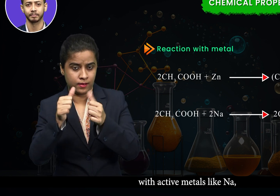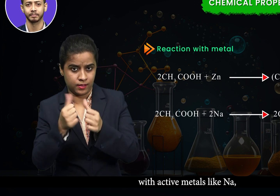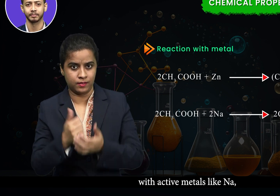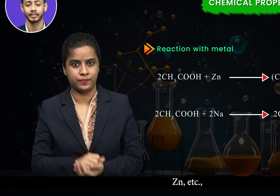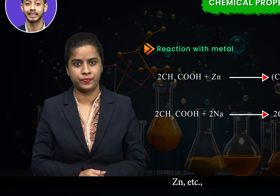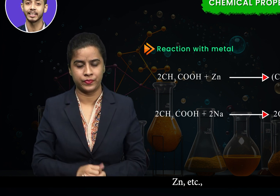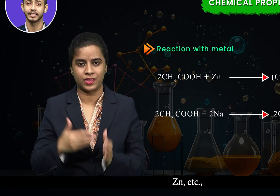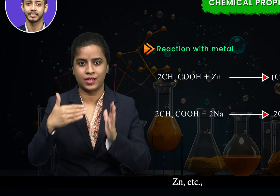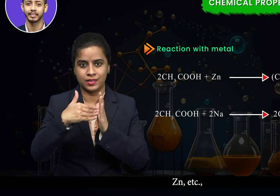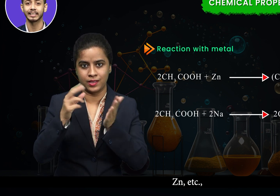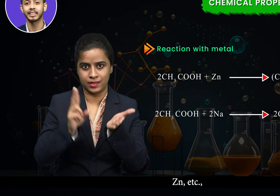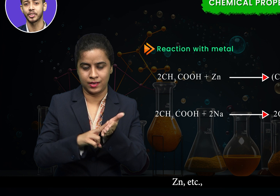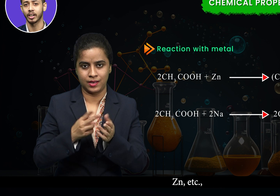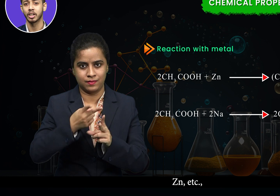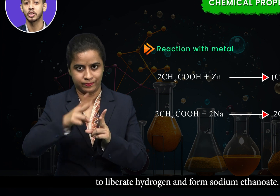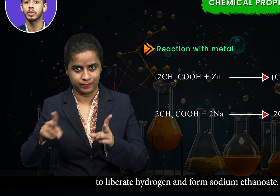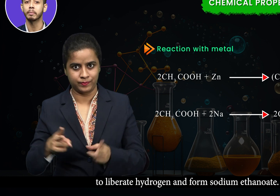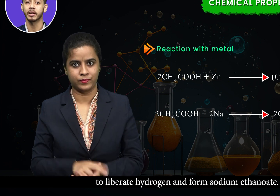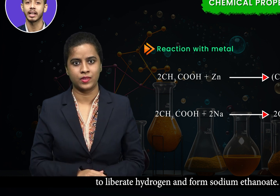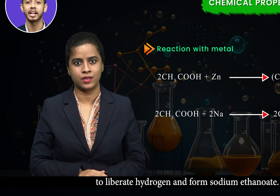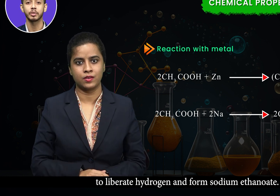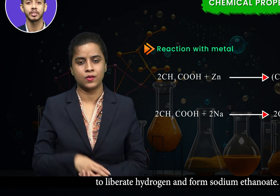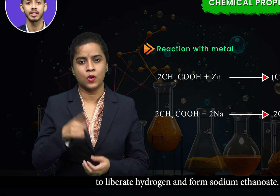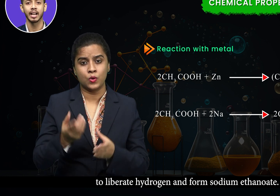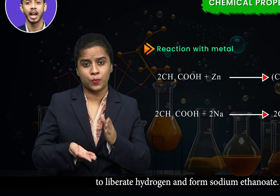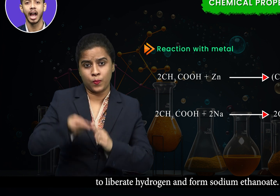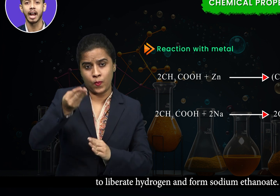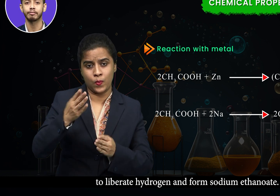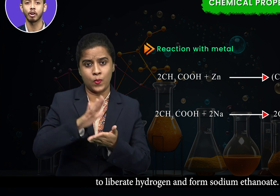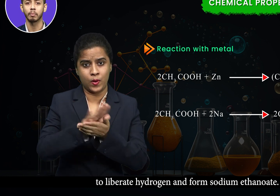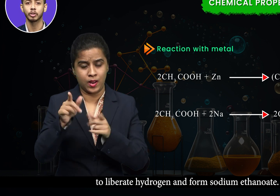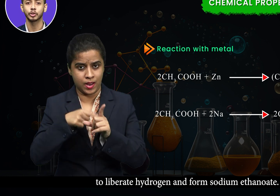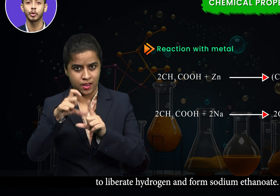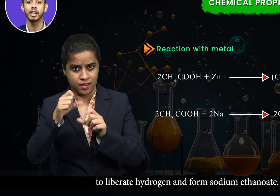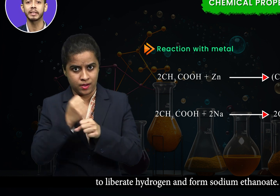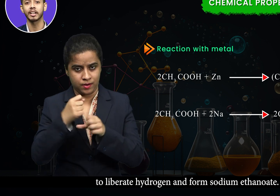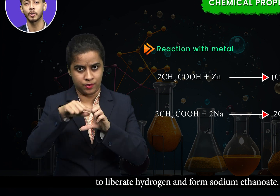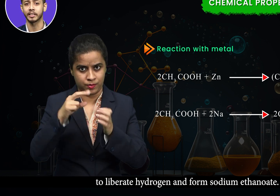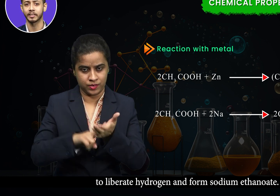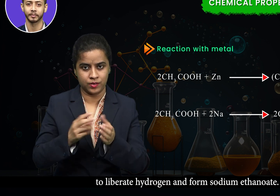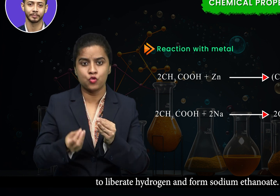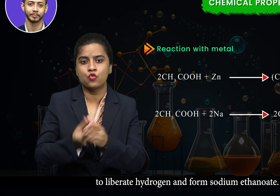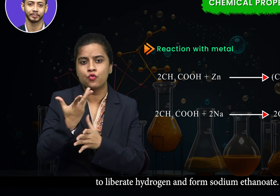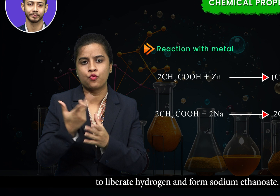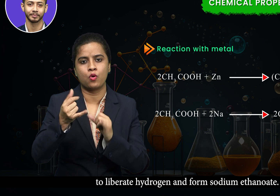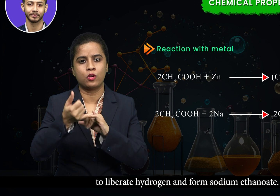Zn, etc. to liberate hydrogen and form sodium ethanoate.